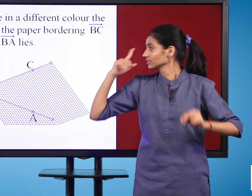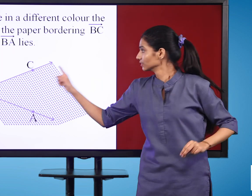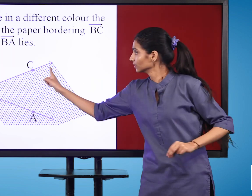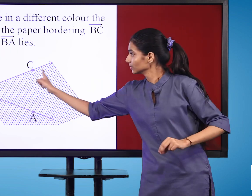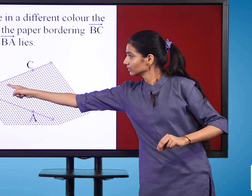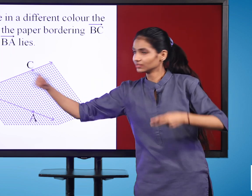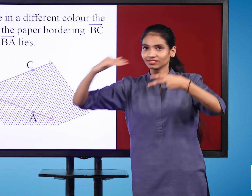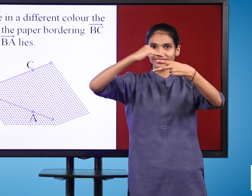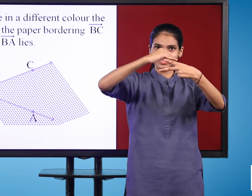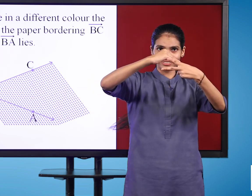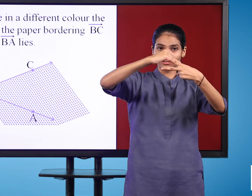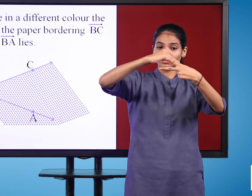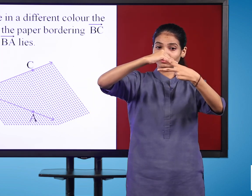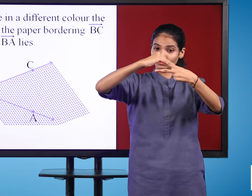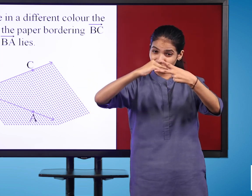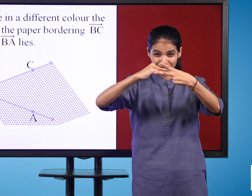BC where BA lies.